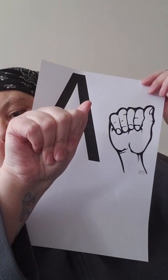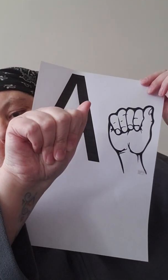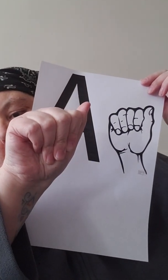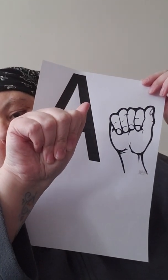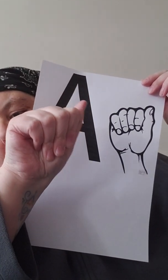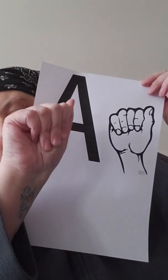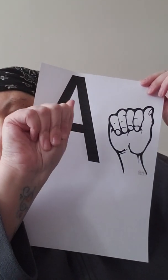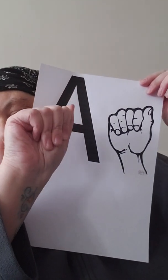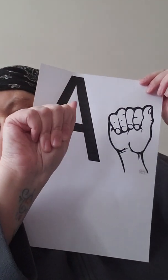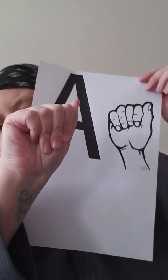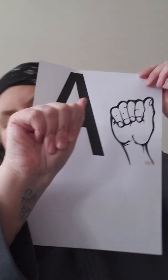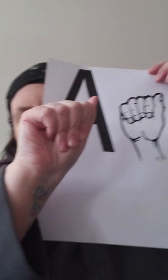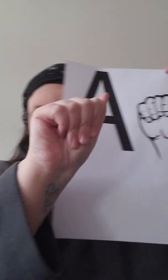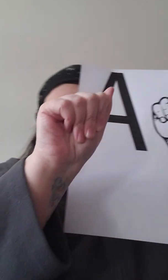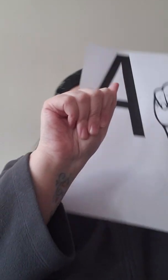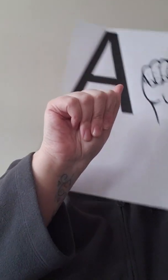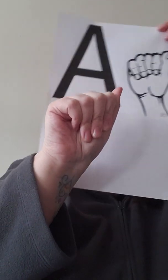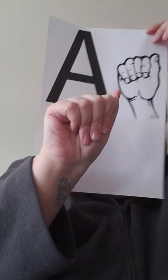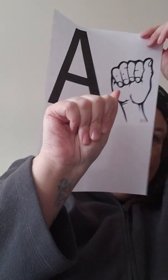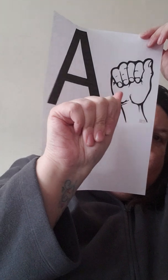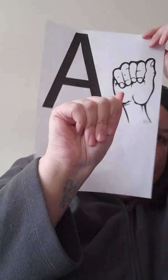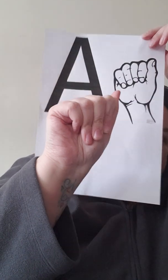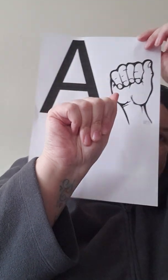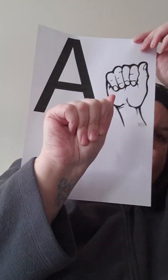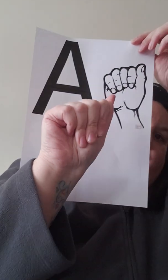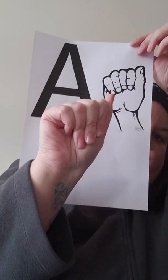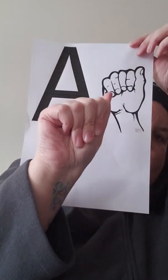And there you go. There's your first letter, is A.